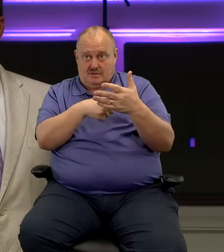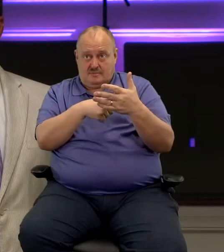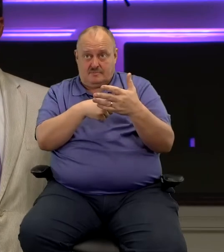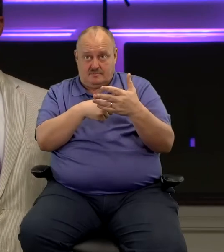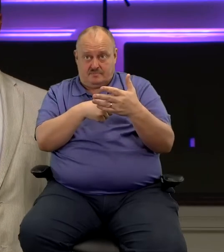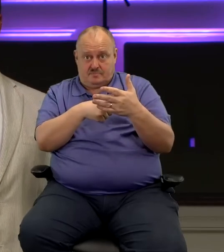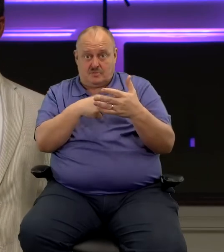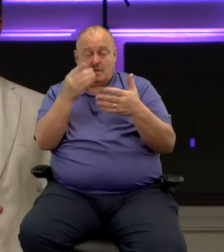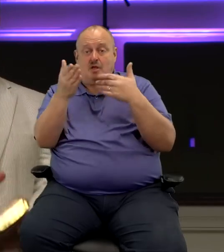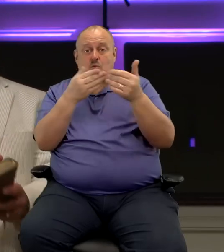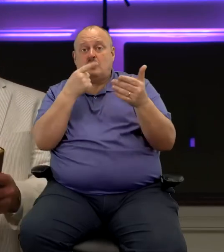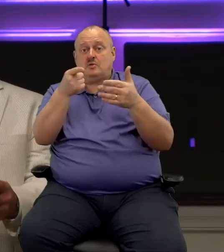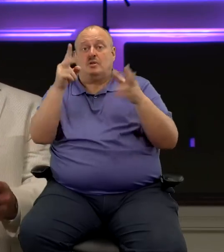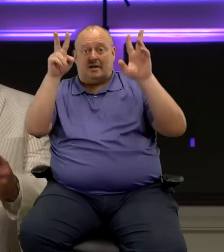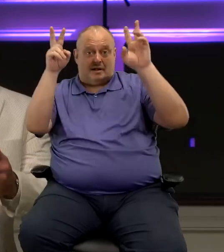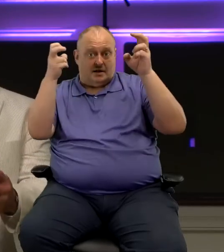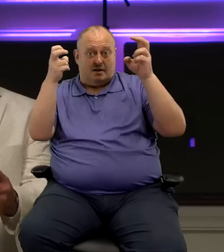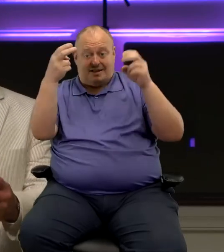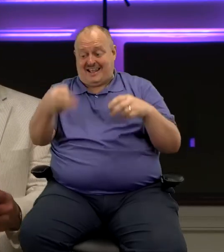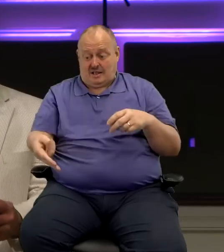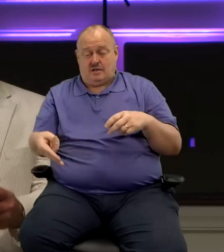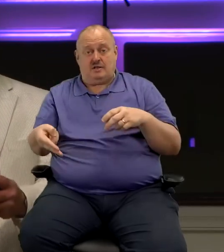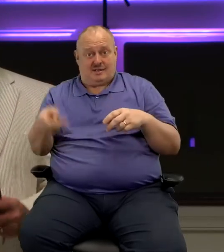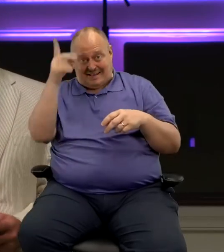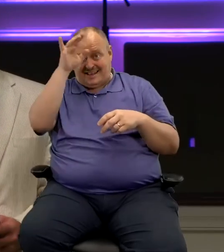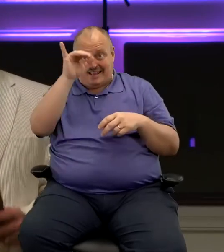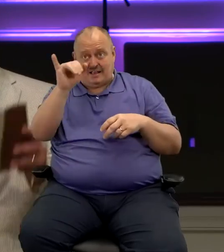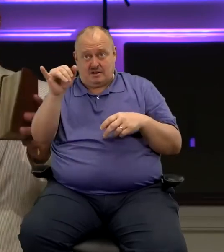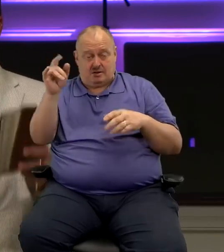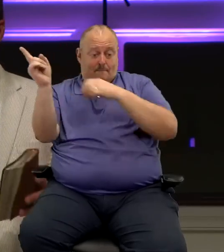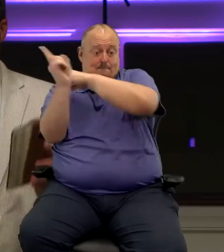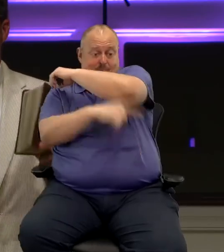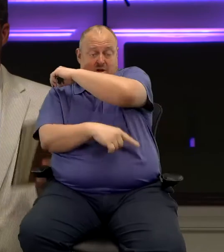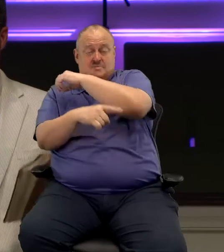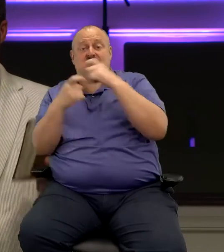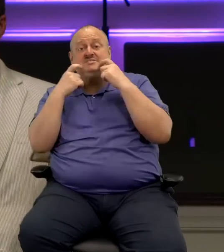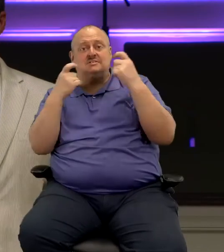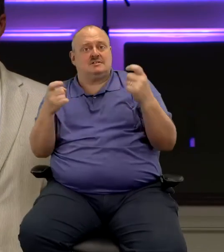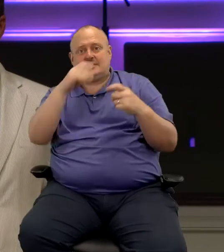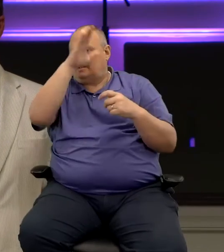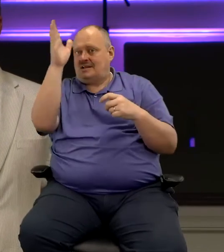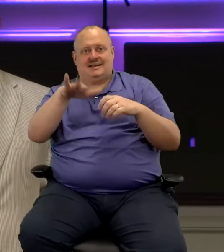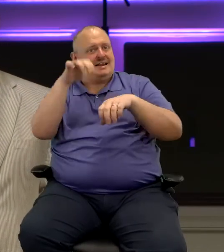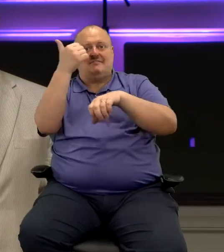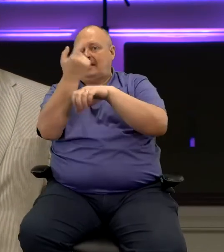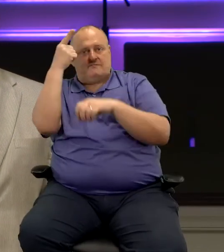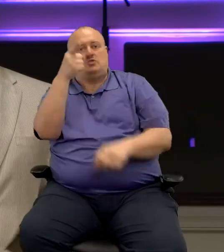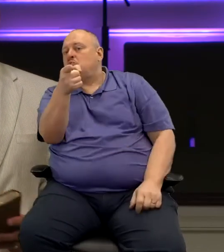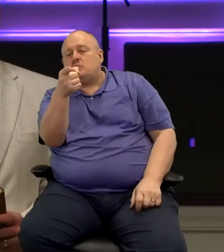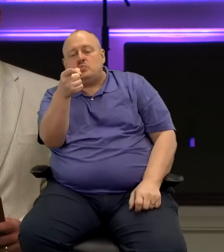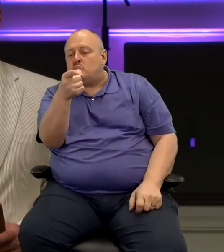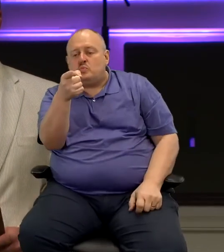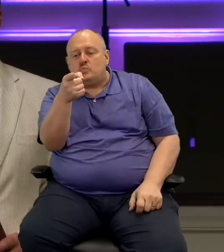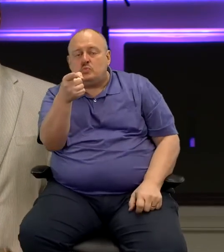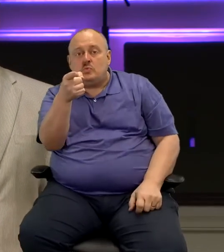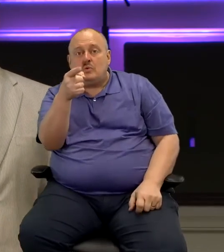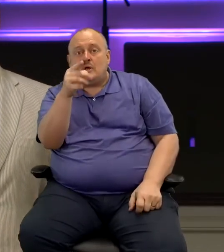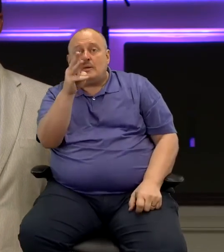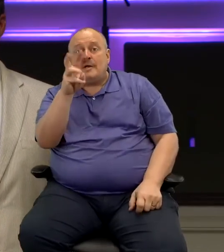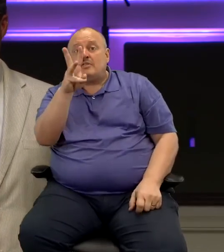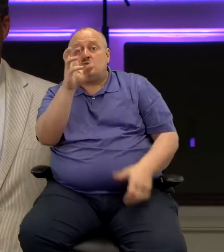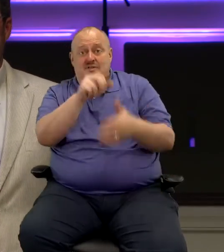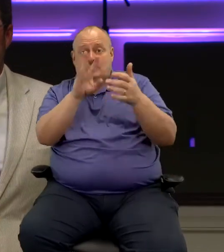that what you and I commonly refer to as hell, the eternal punishment for our sin, was never established for you. In fact, in Matthew chapter